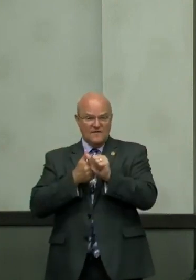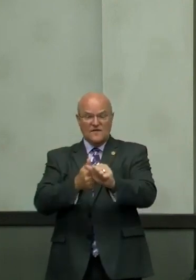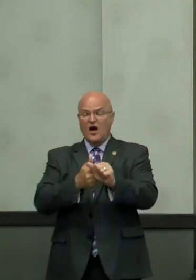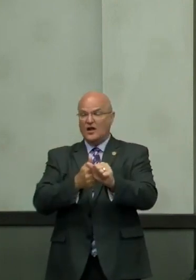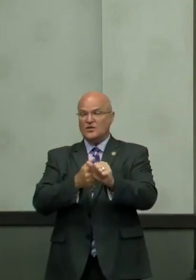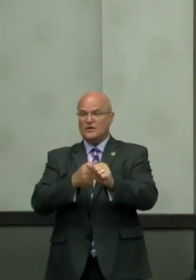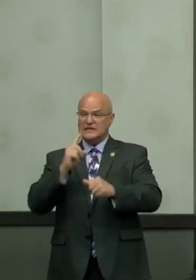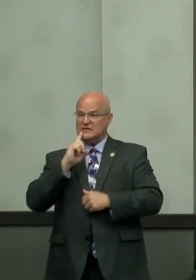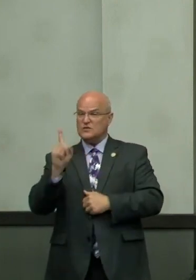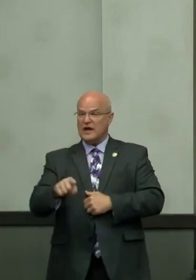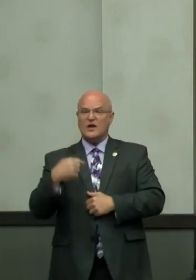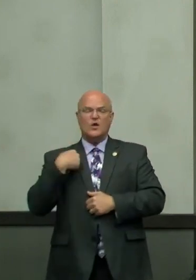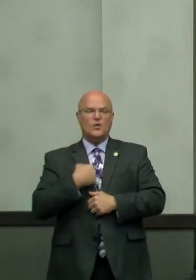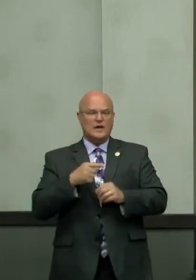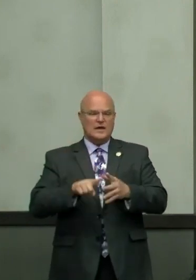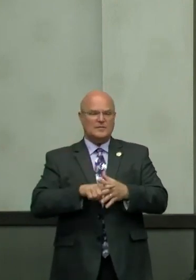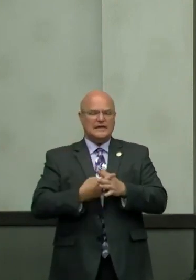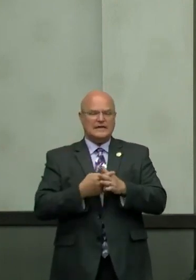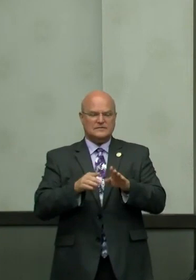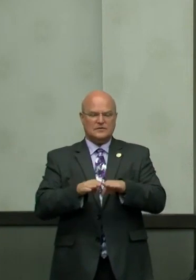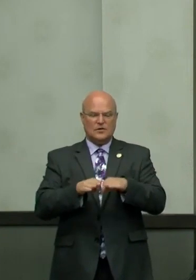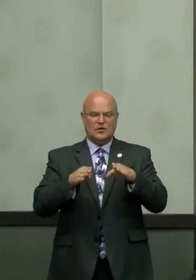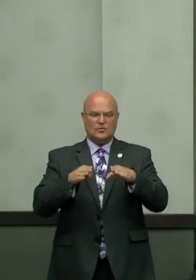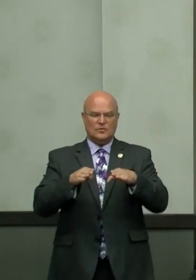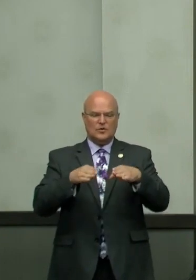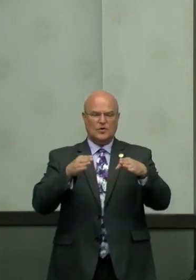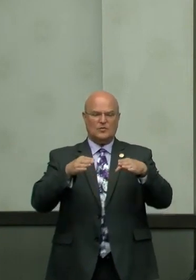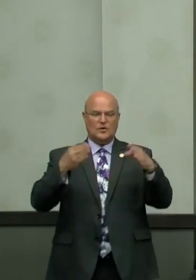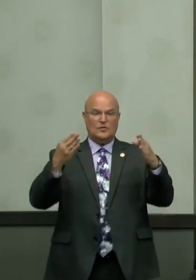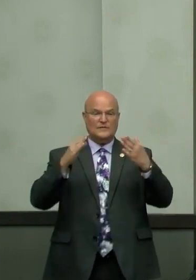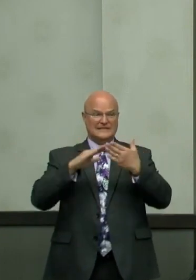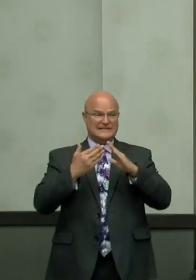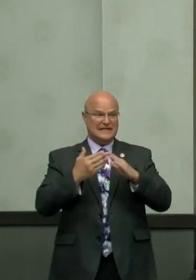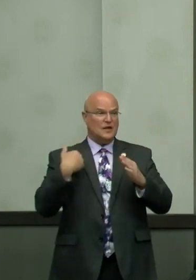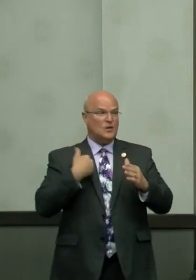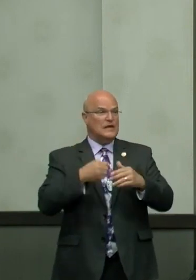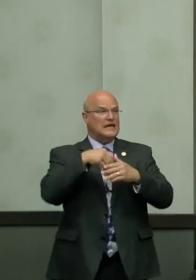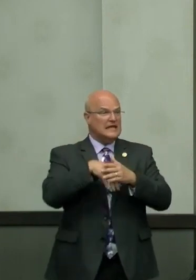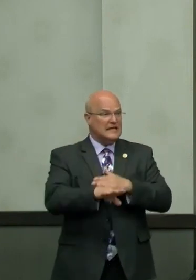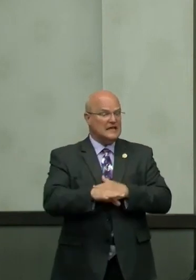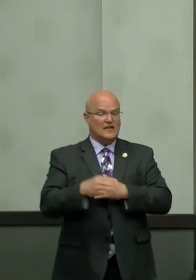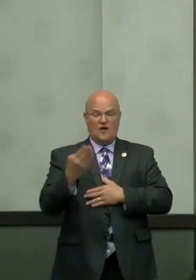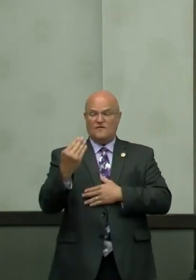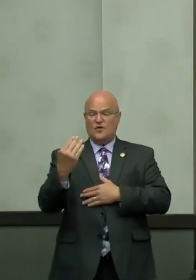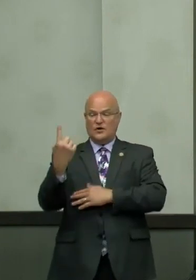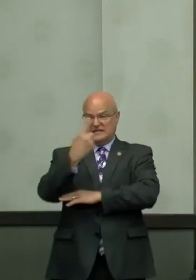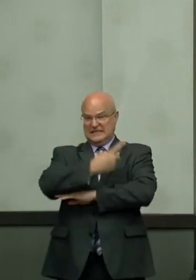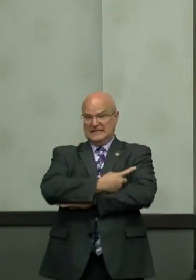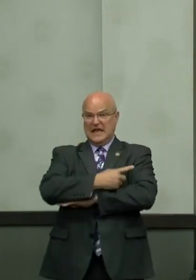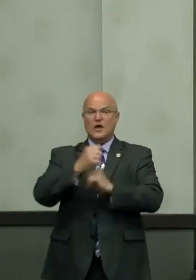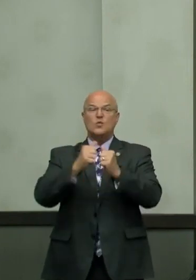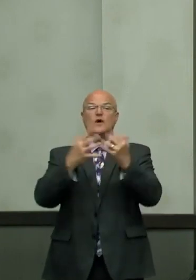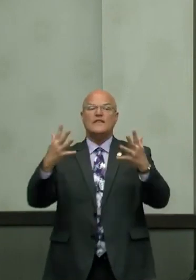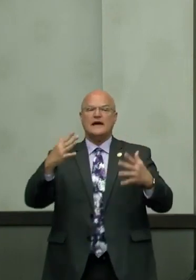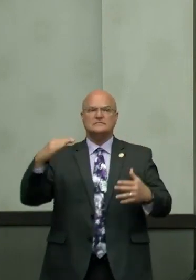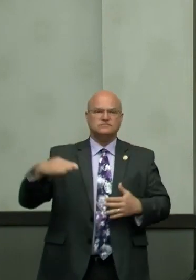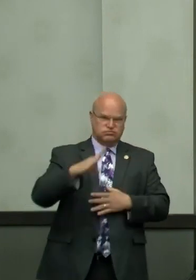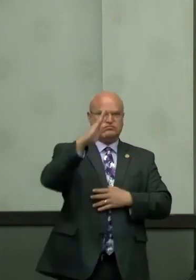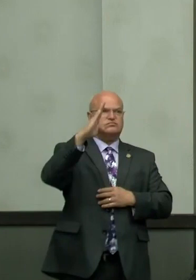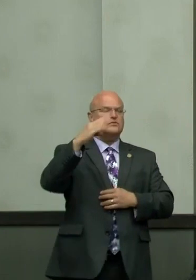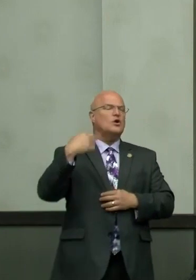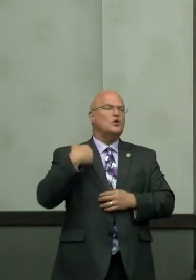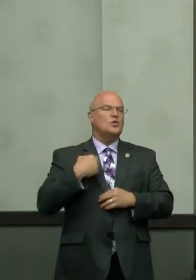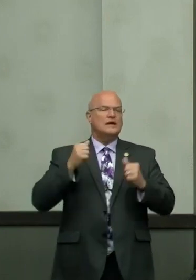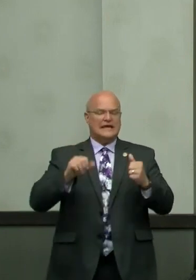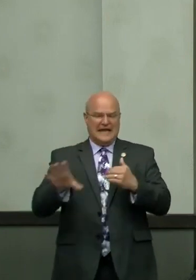directives as we begin to open back up the city, as we get into this 14-day without a resurgence, that